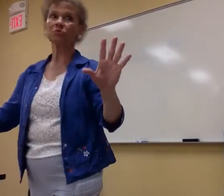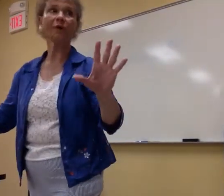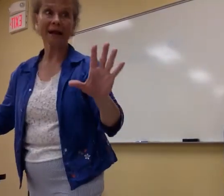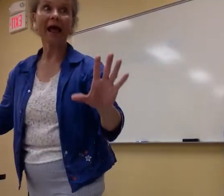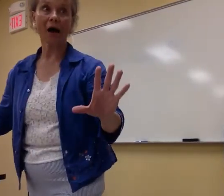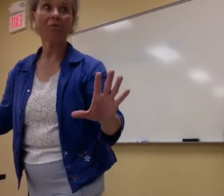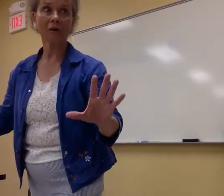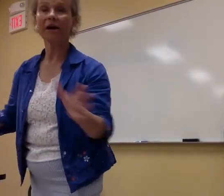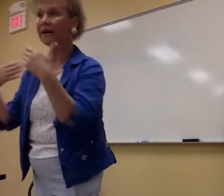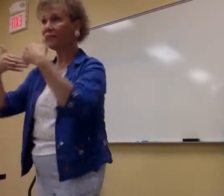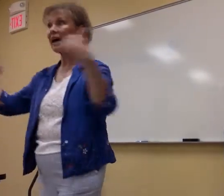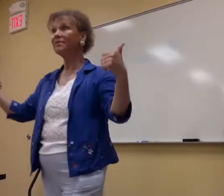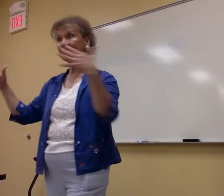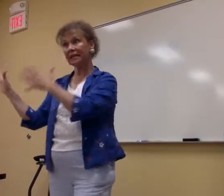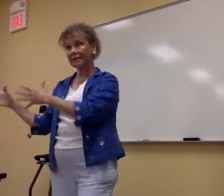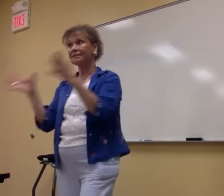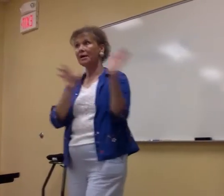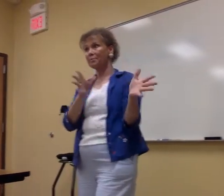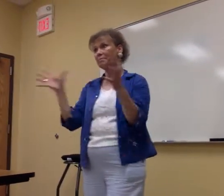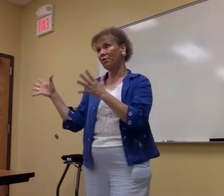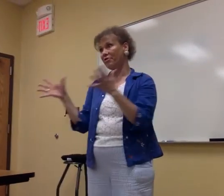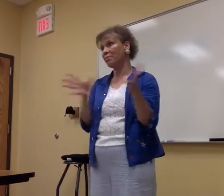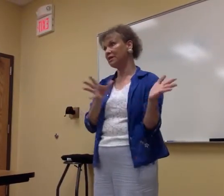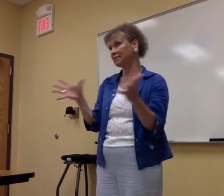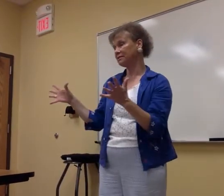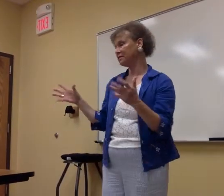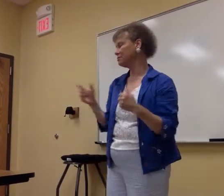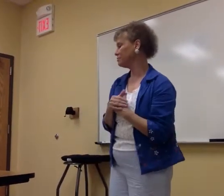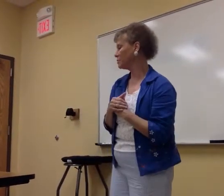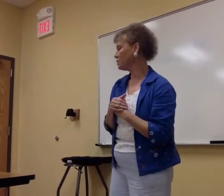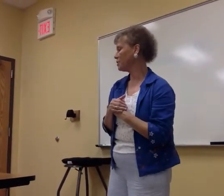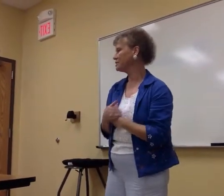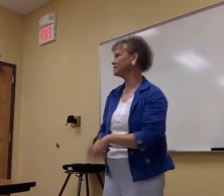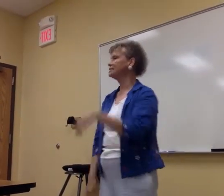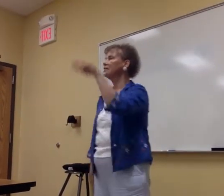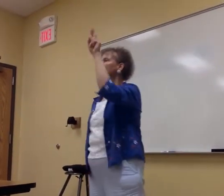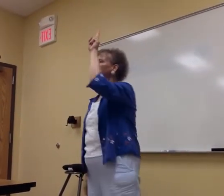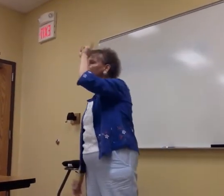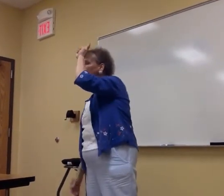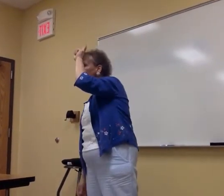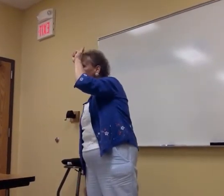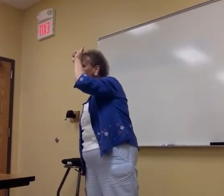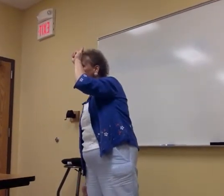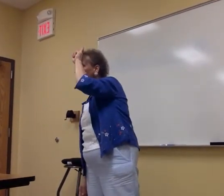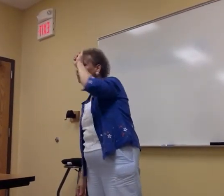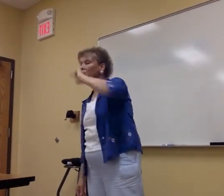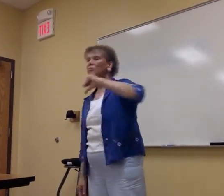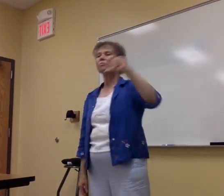set these up, male, females, as comparisons. Uncle. Aunt. Aunt.